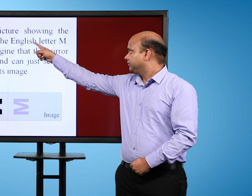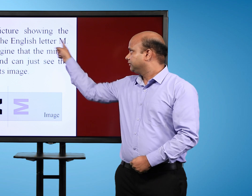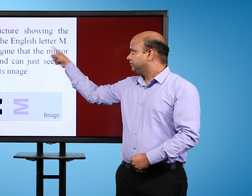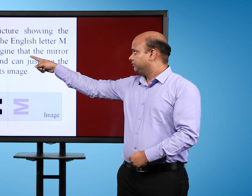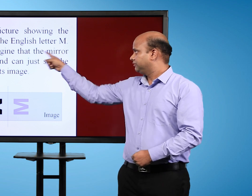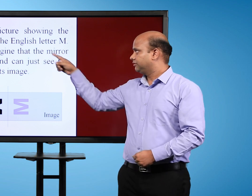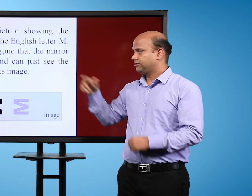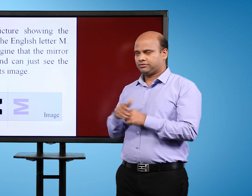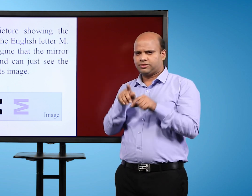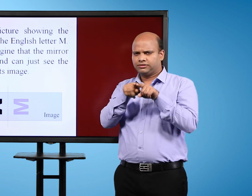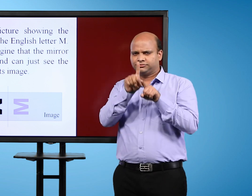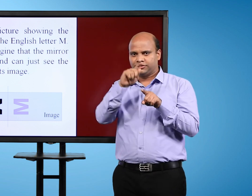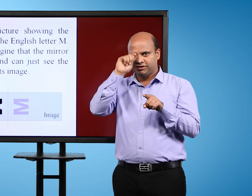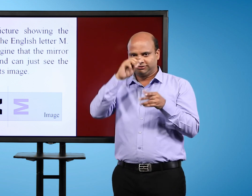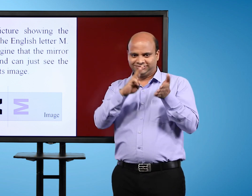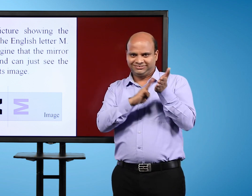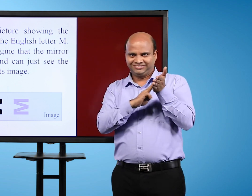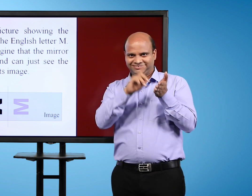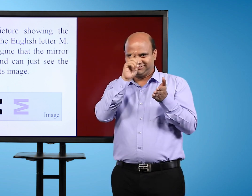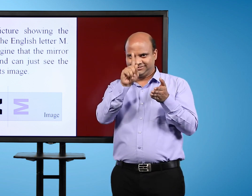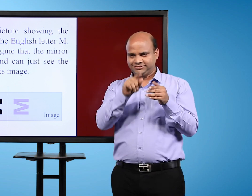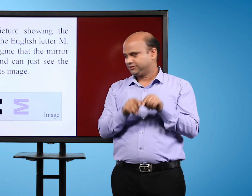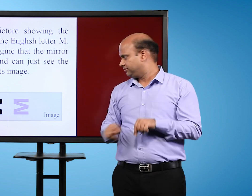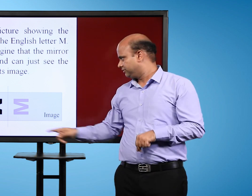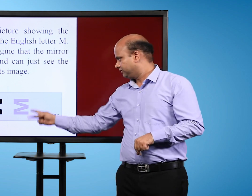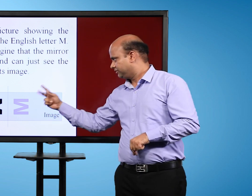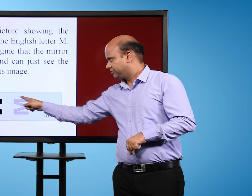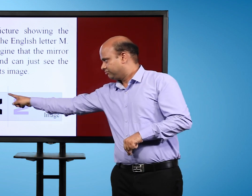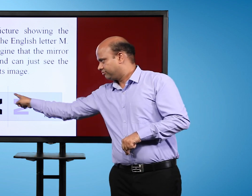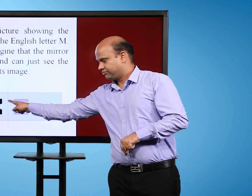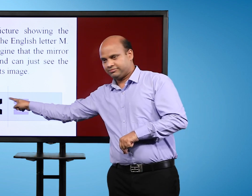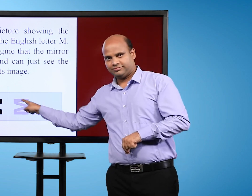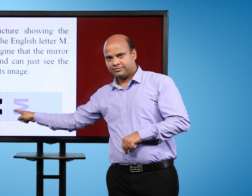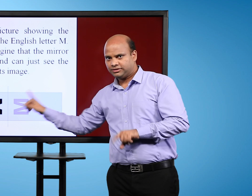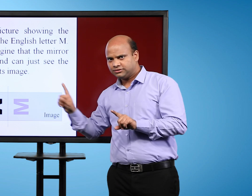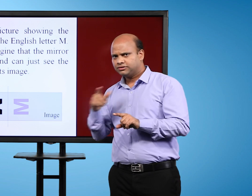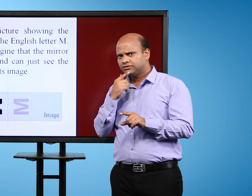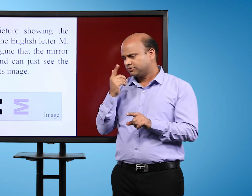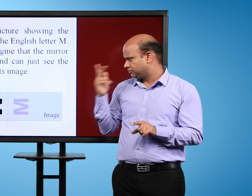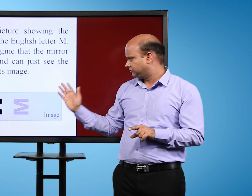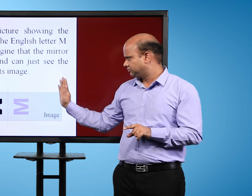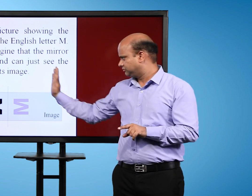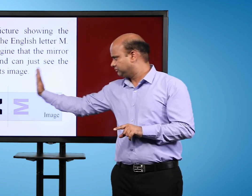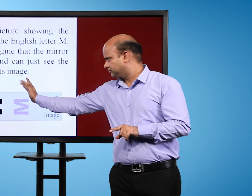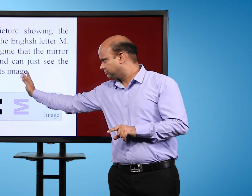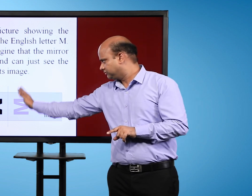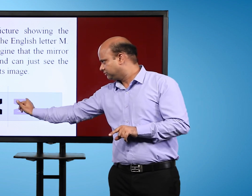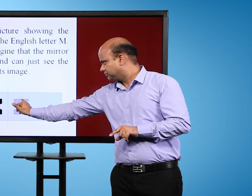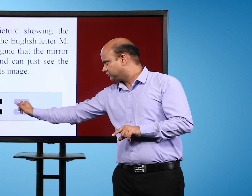Here is a picture showing the reflection of the English letter M. You can imagine that the mirror is invisible and